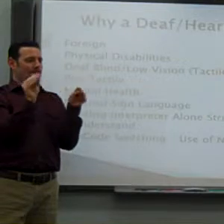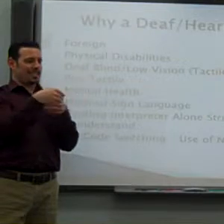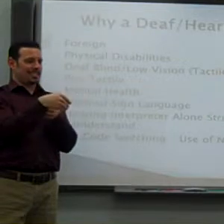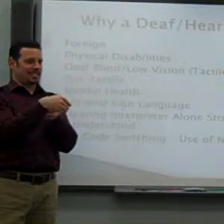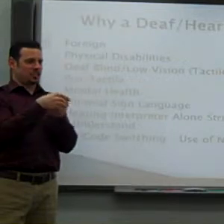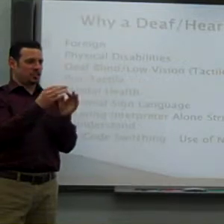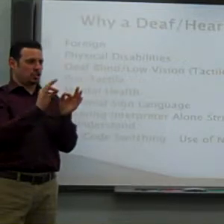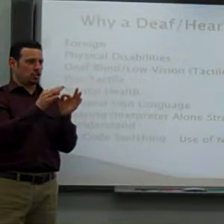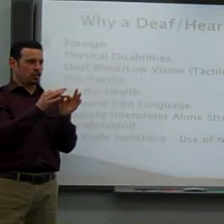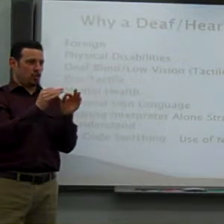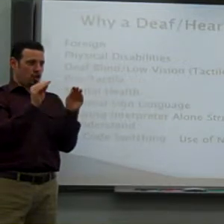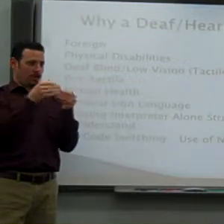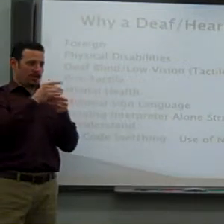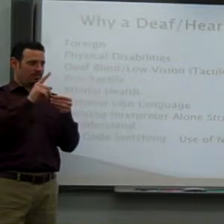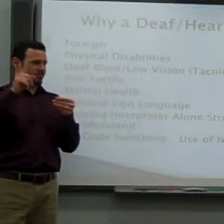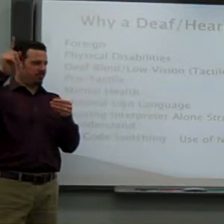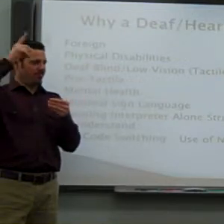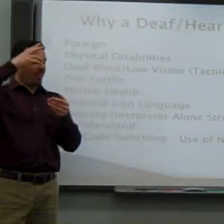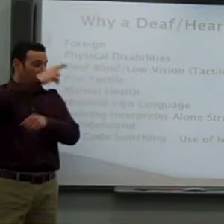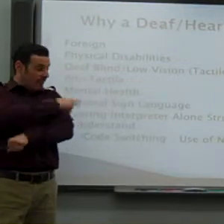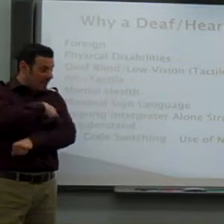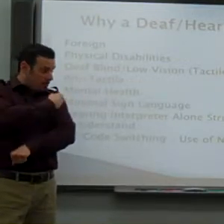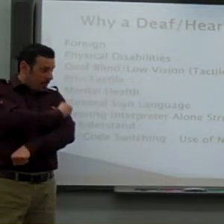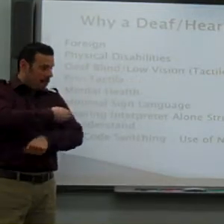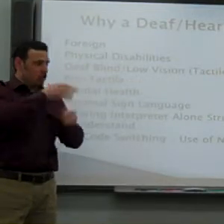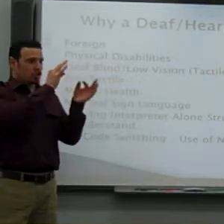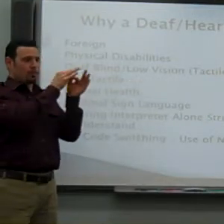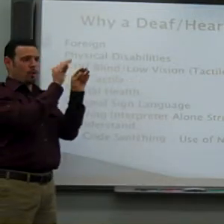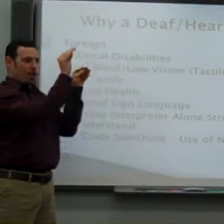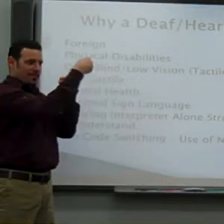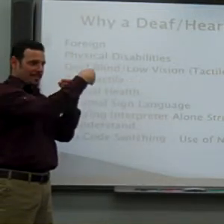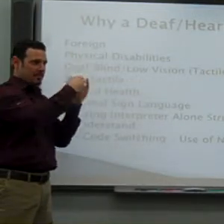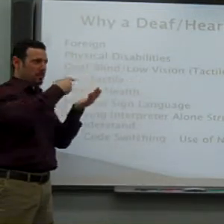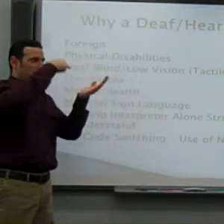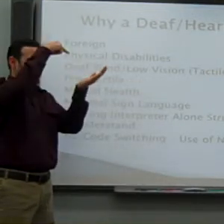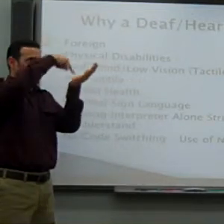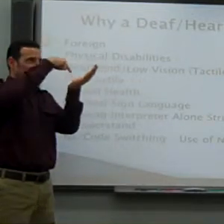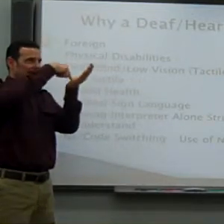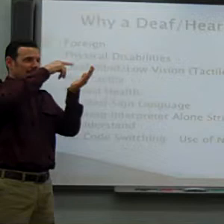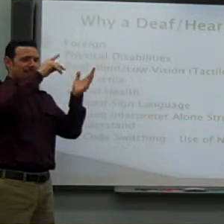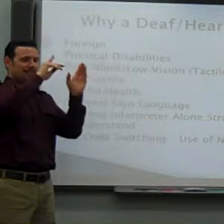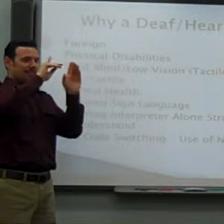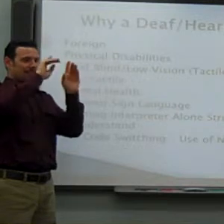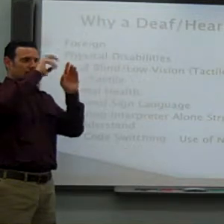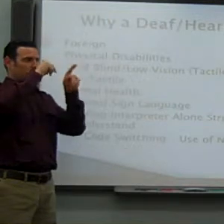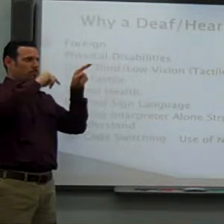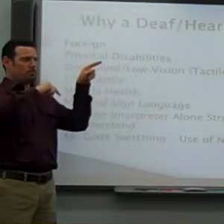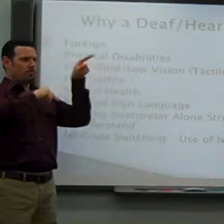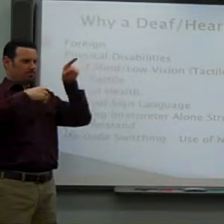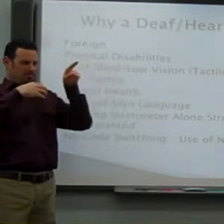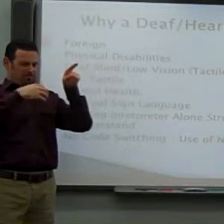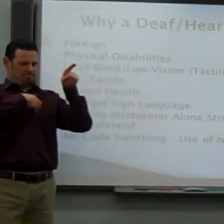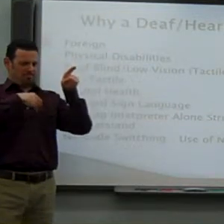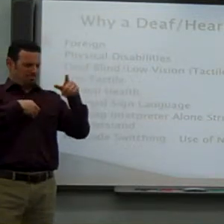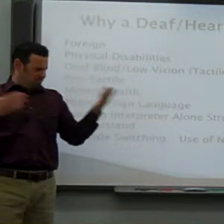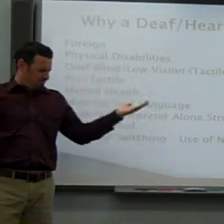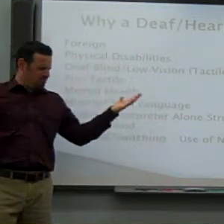So let's say there's the political interpreting office, or an interpreter office inside the hospital.